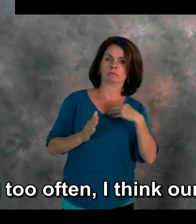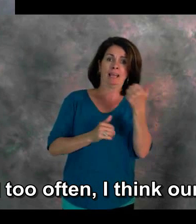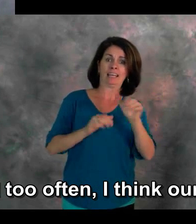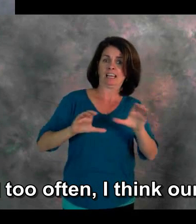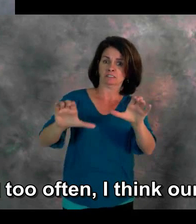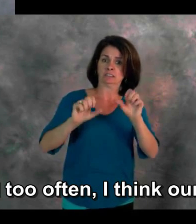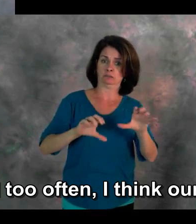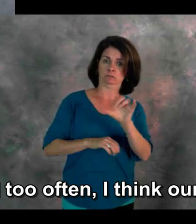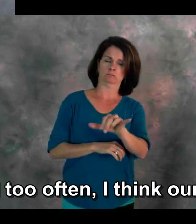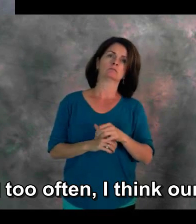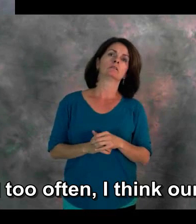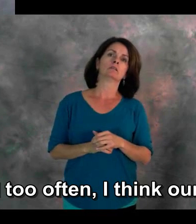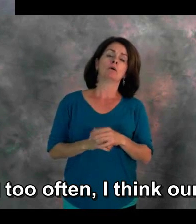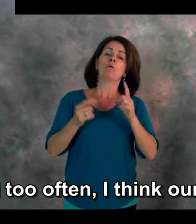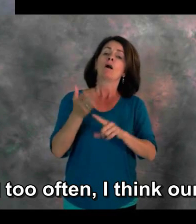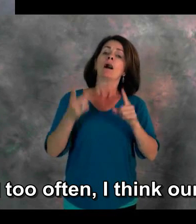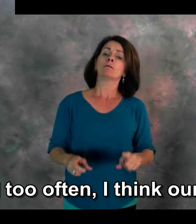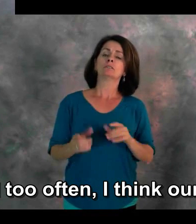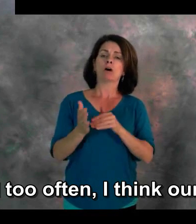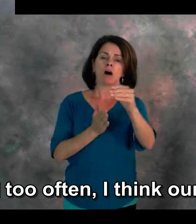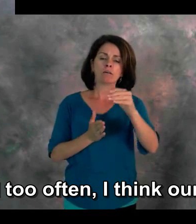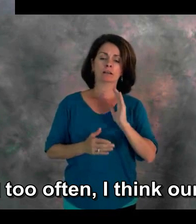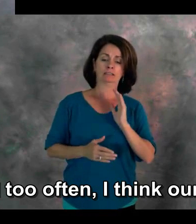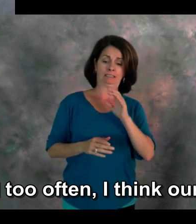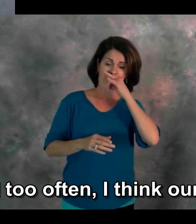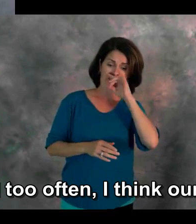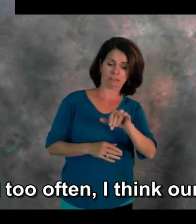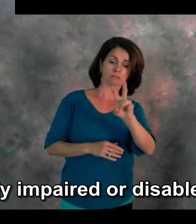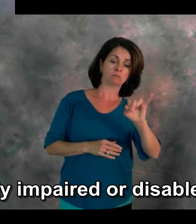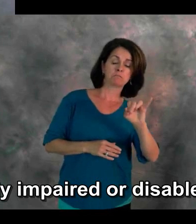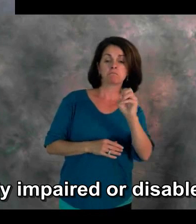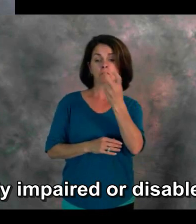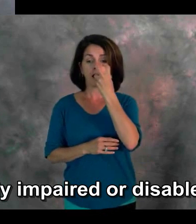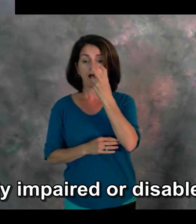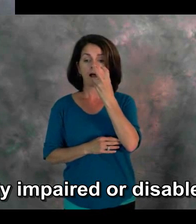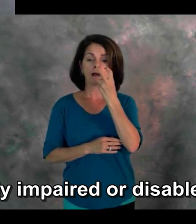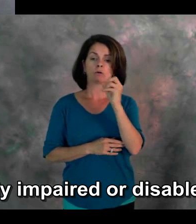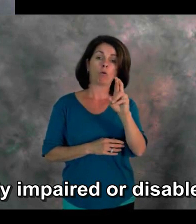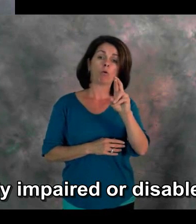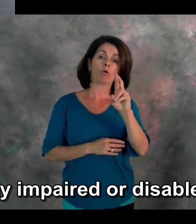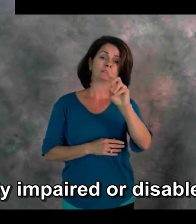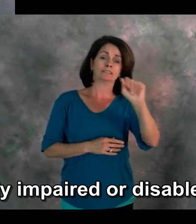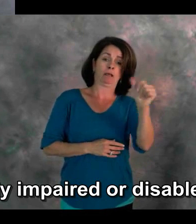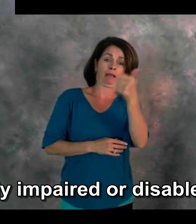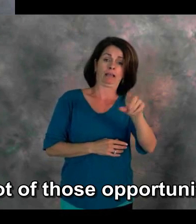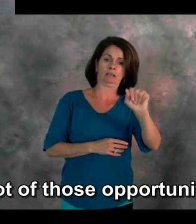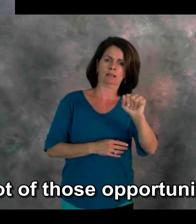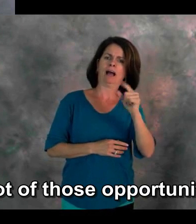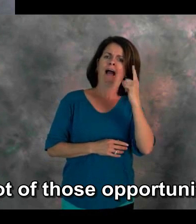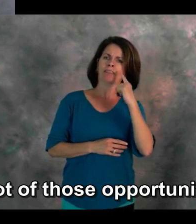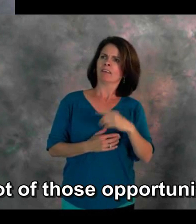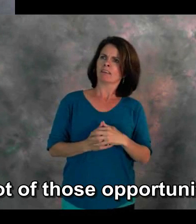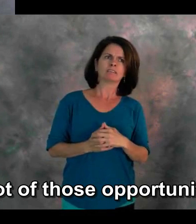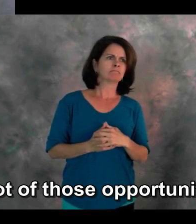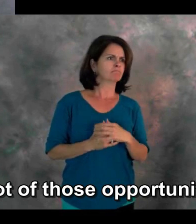do activity. And all too often, I think our kids who are blind and visually impaired or disabled of